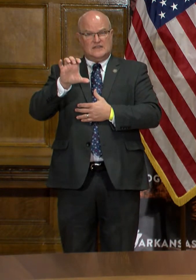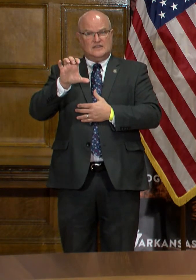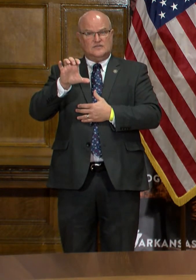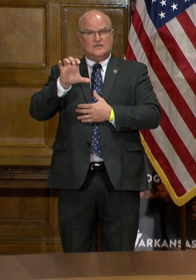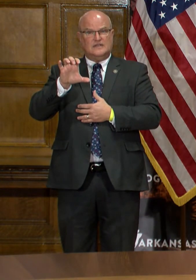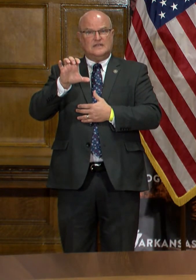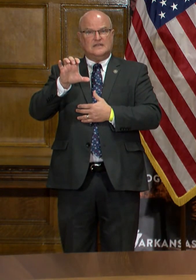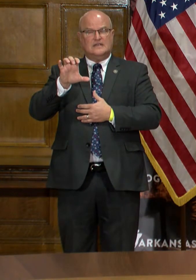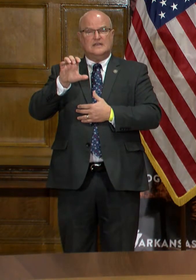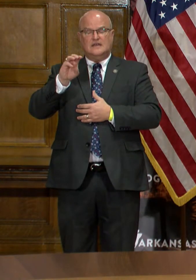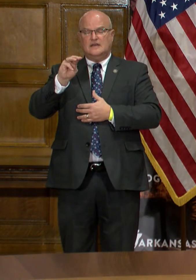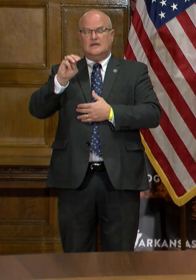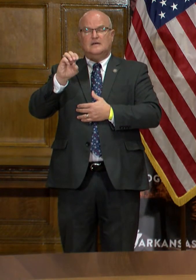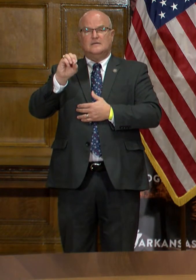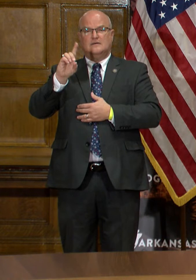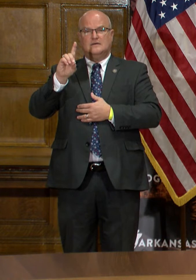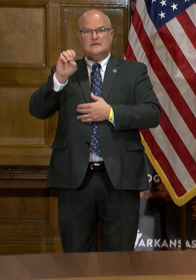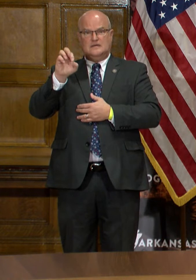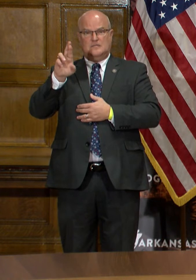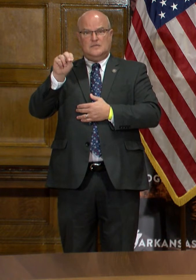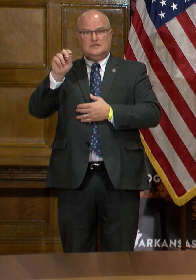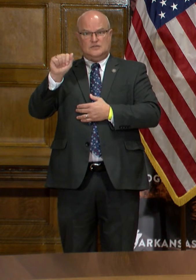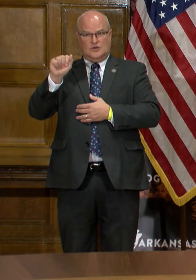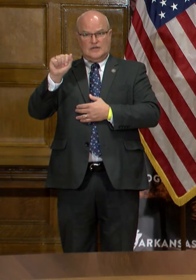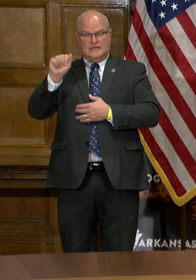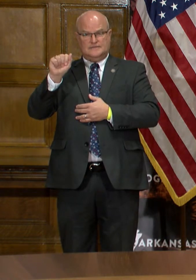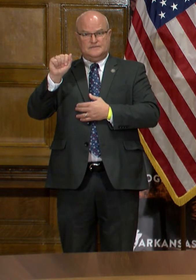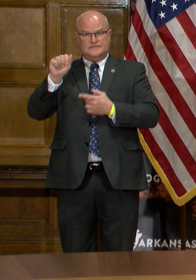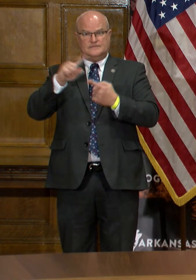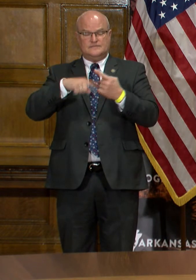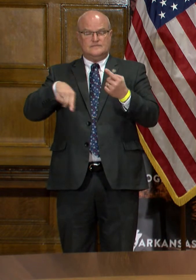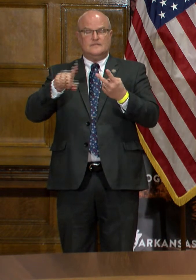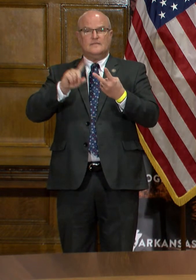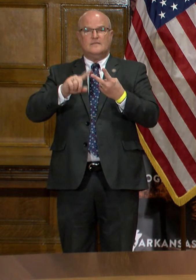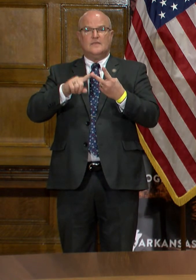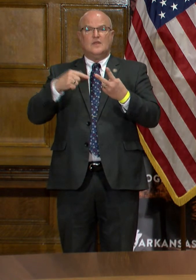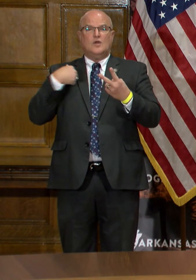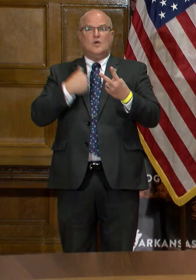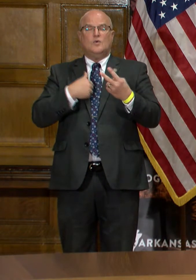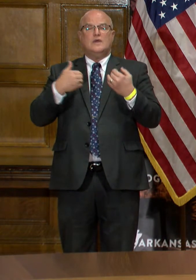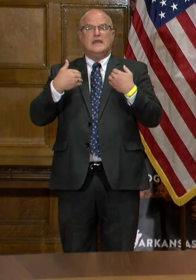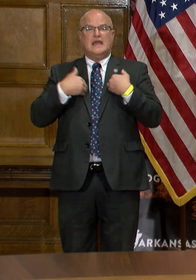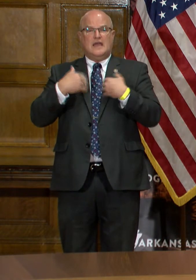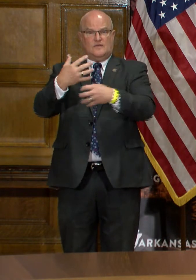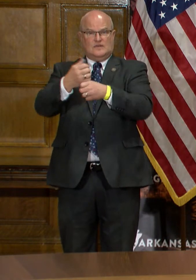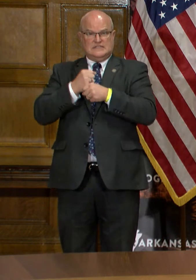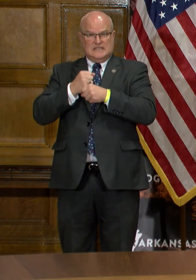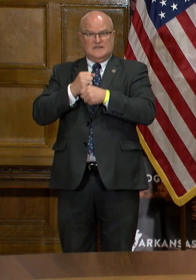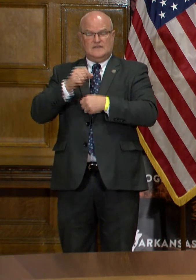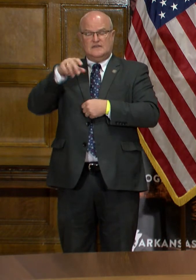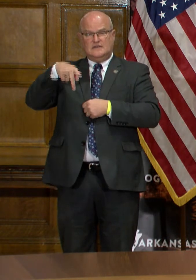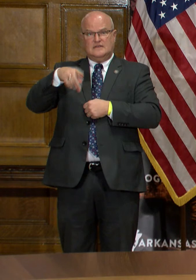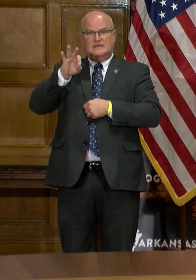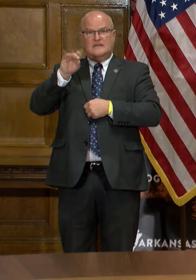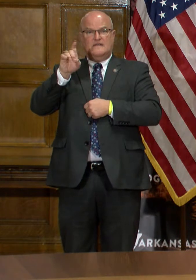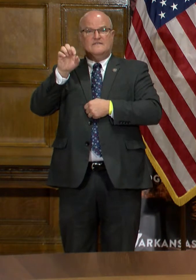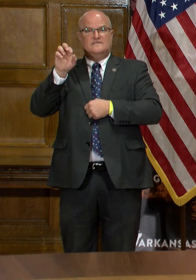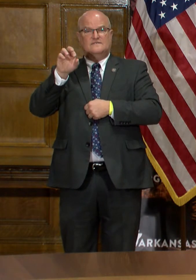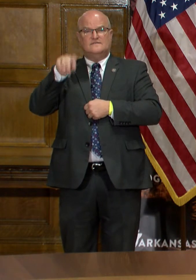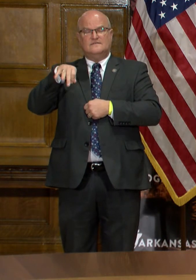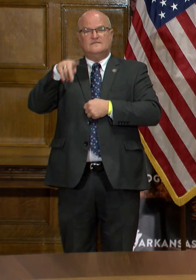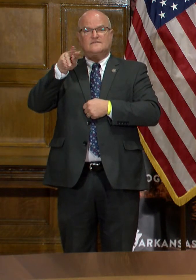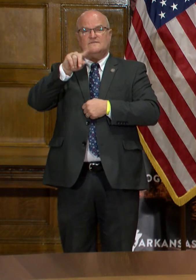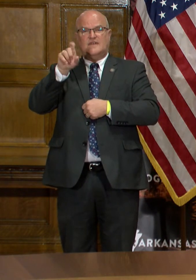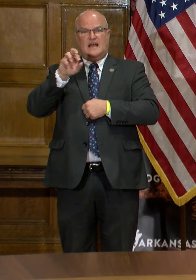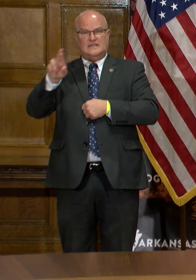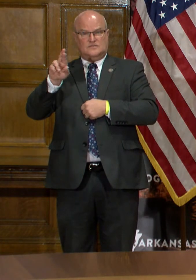31,700 Moderna dosages, and we have received our Pfizer